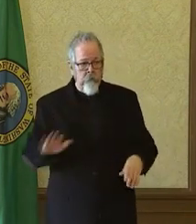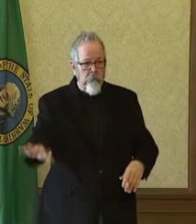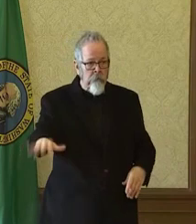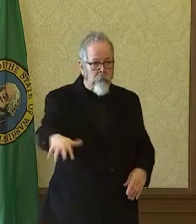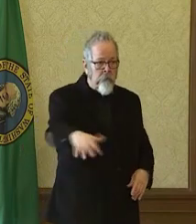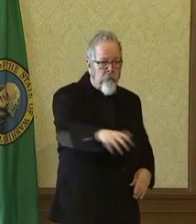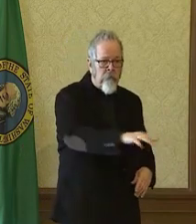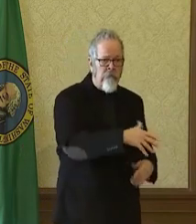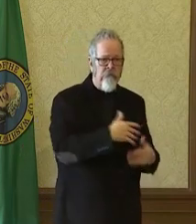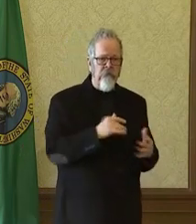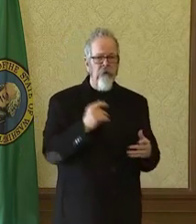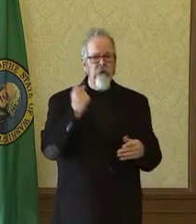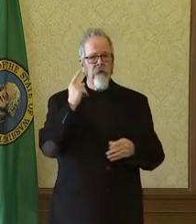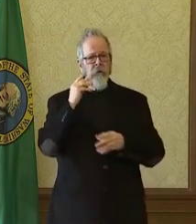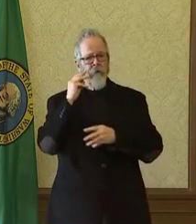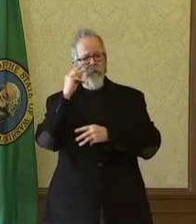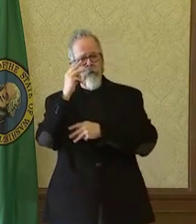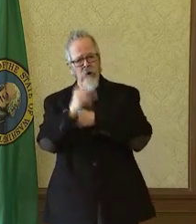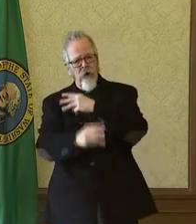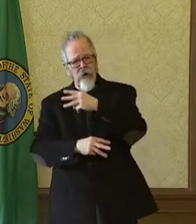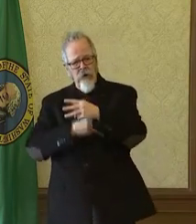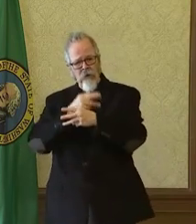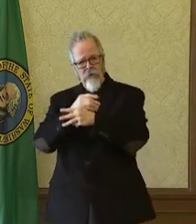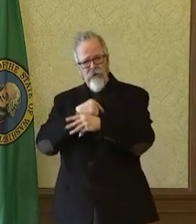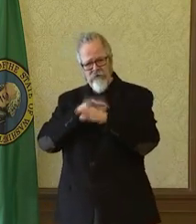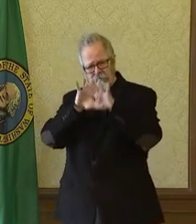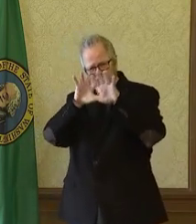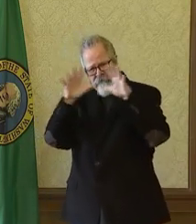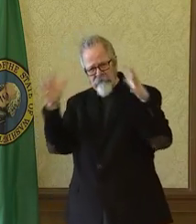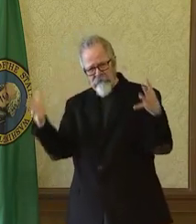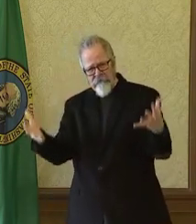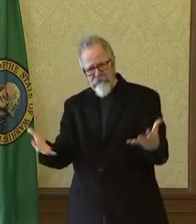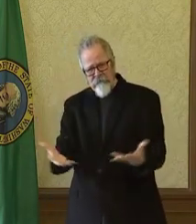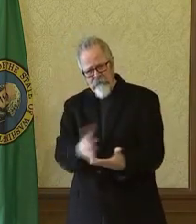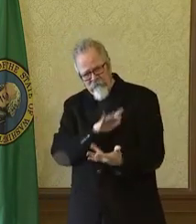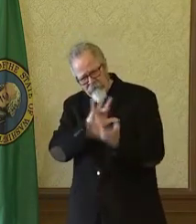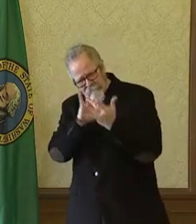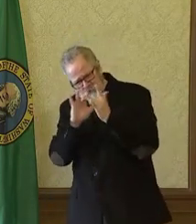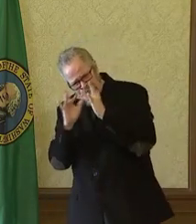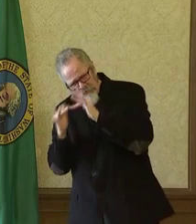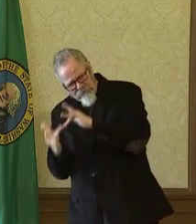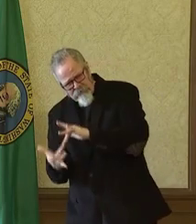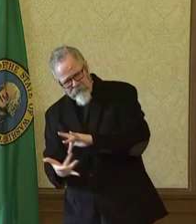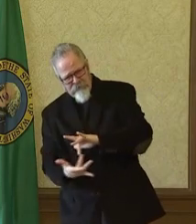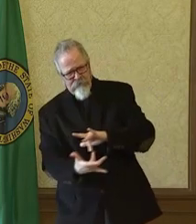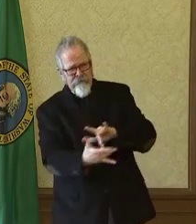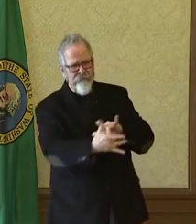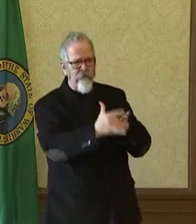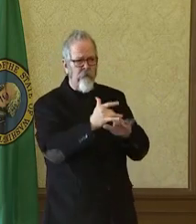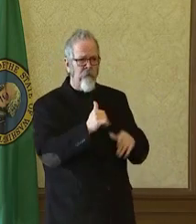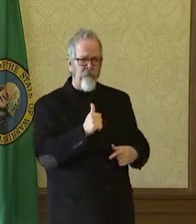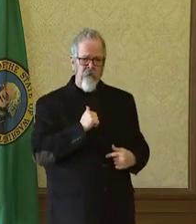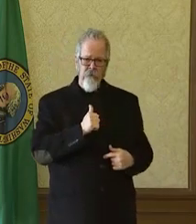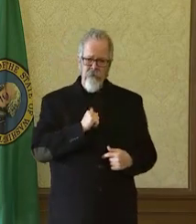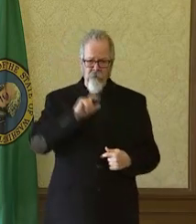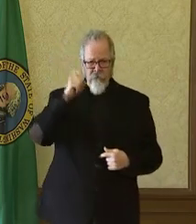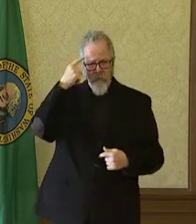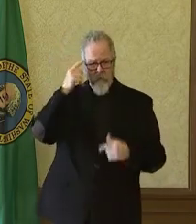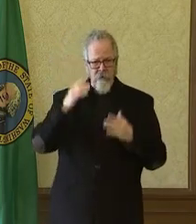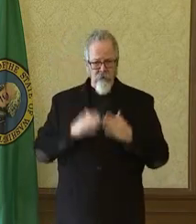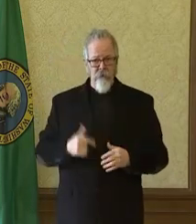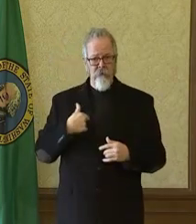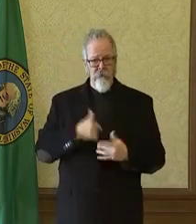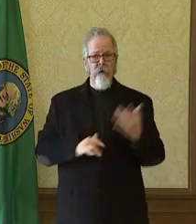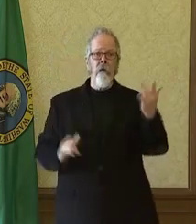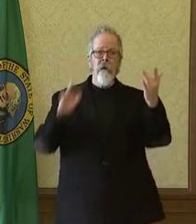swabs, and so as governor, I'm actually trying to procure them everywhere in the world right now, and I think we're going to succeed,